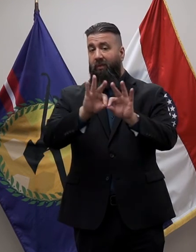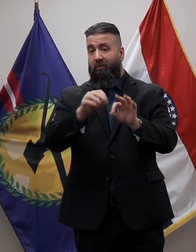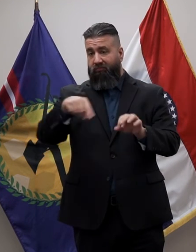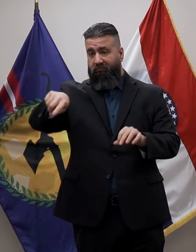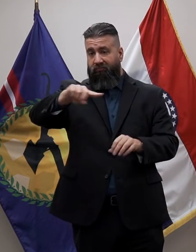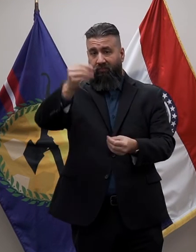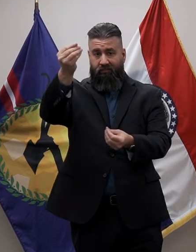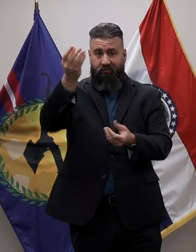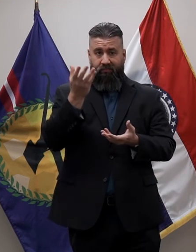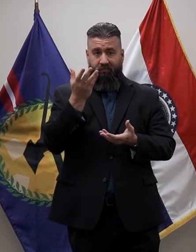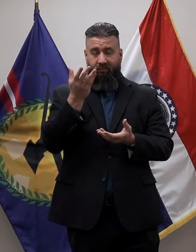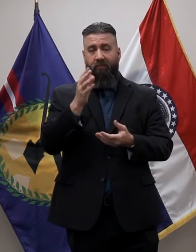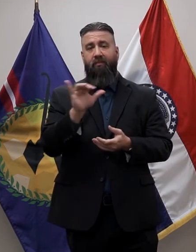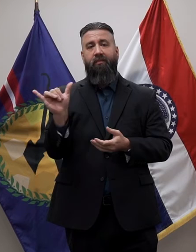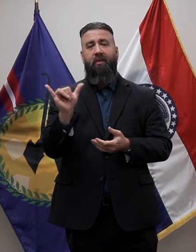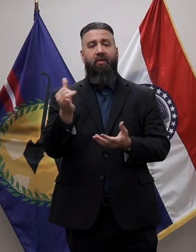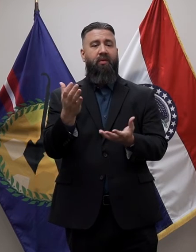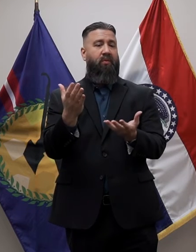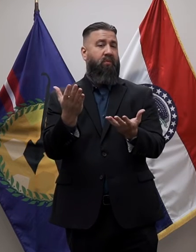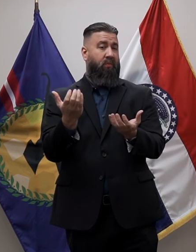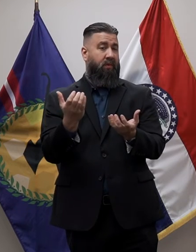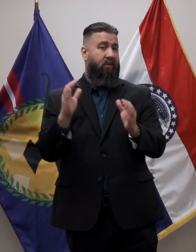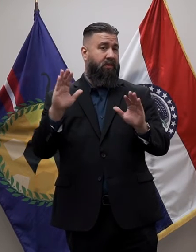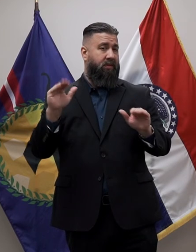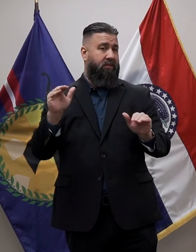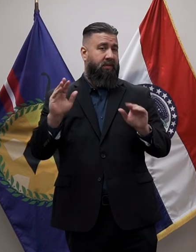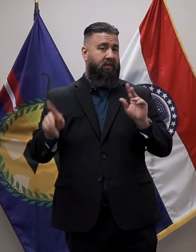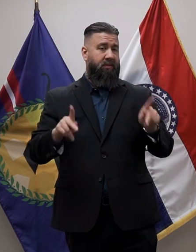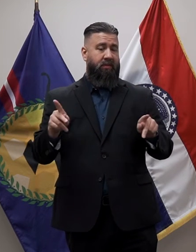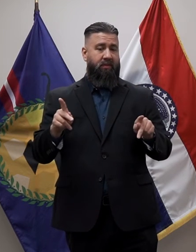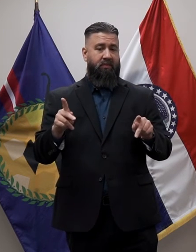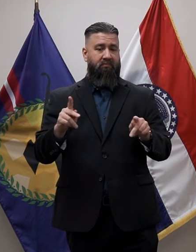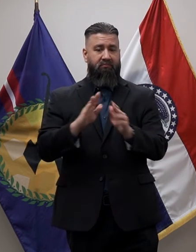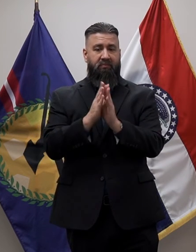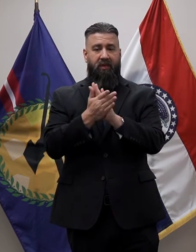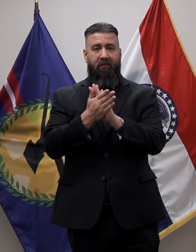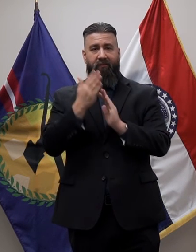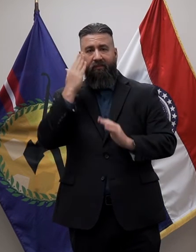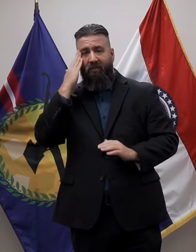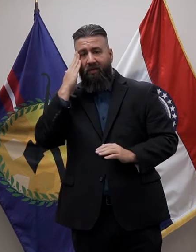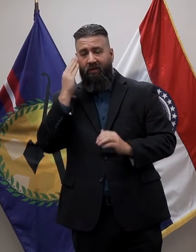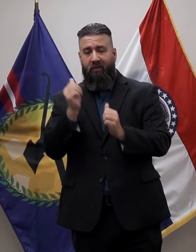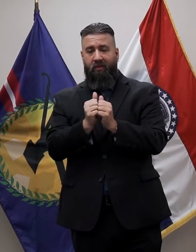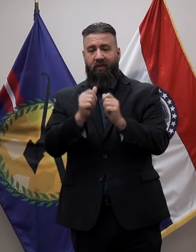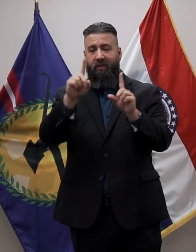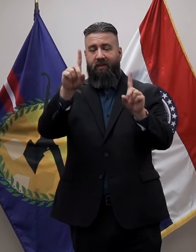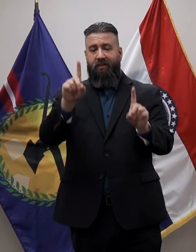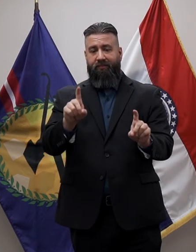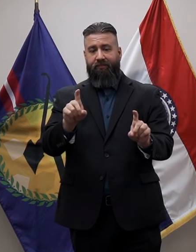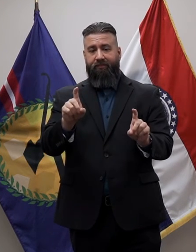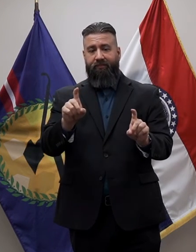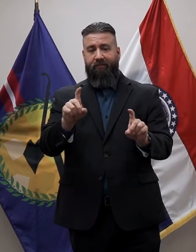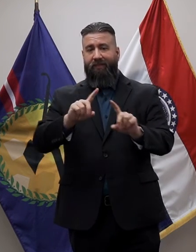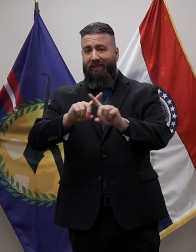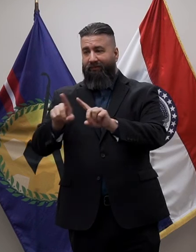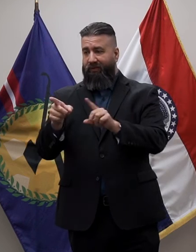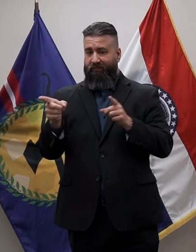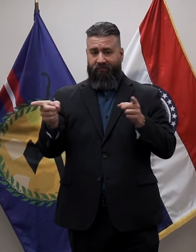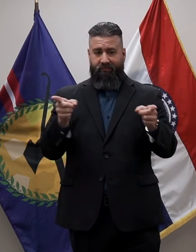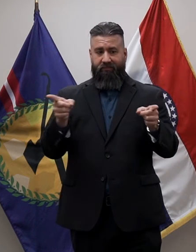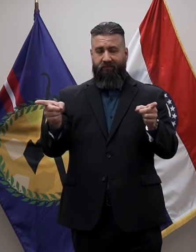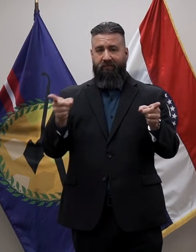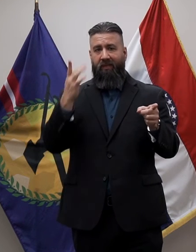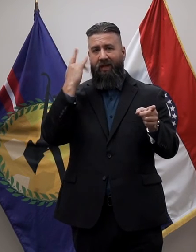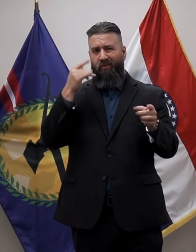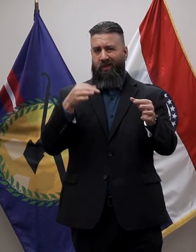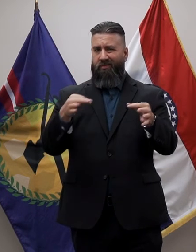we also want and expect people to become familiar with these testing differences. That's why I'm